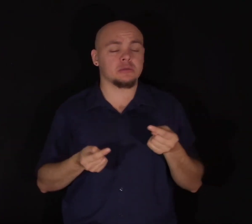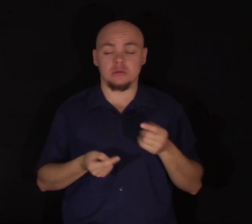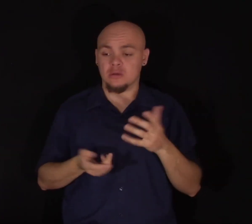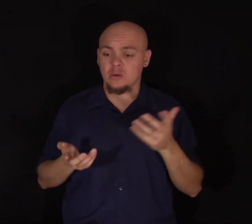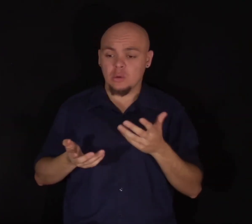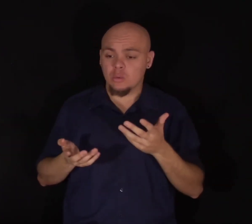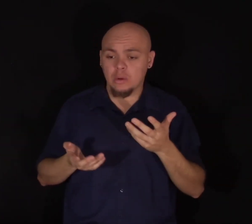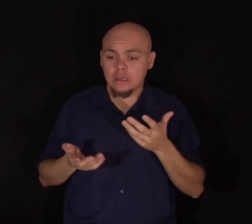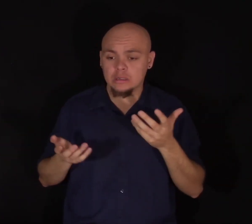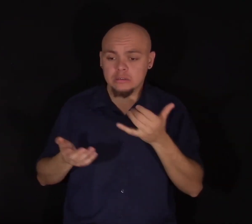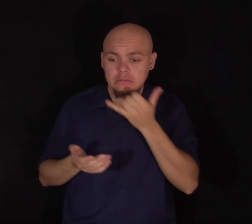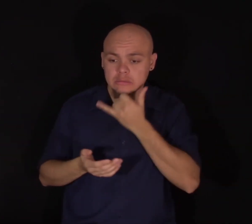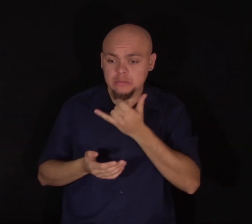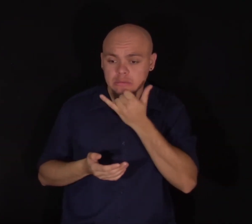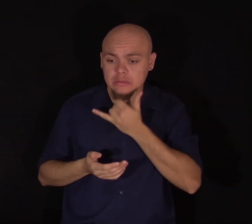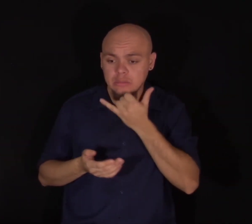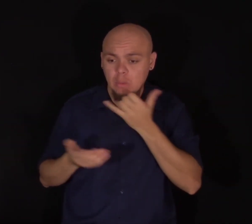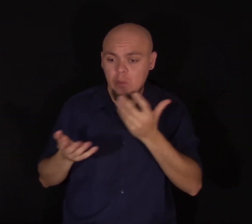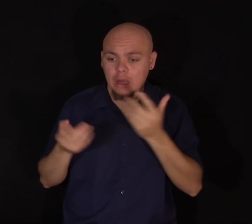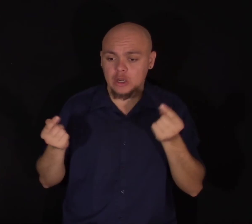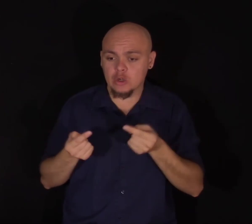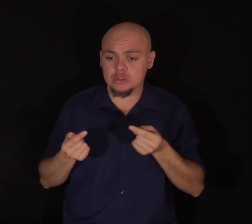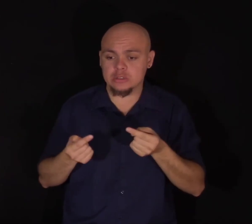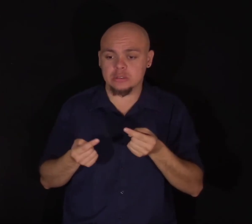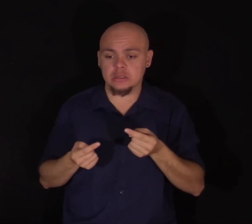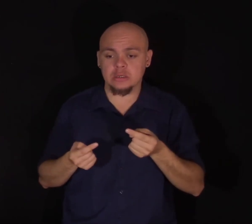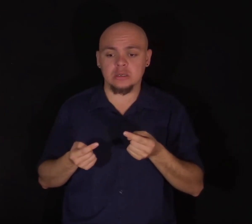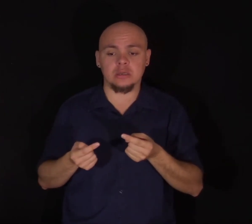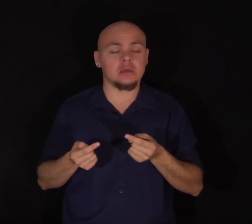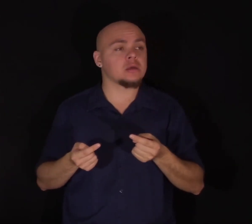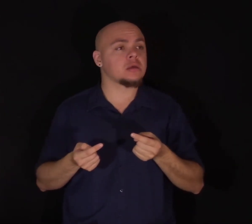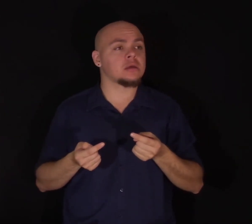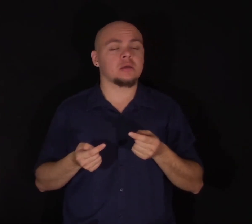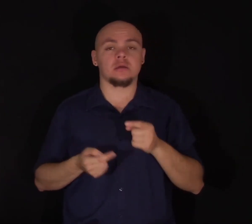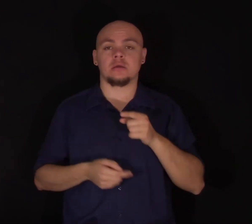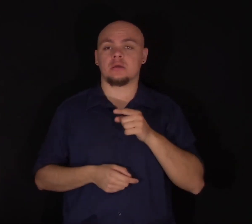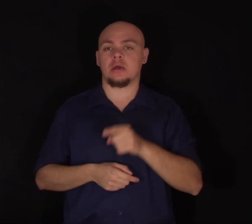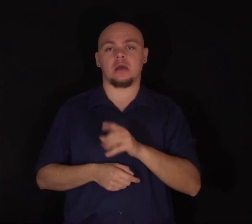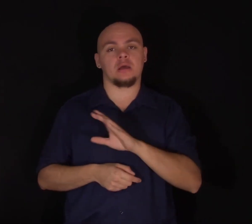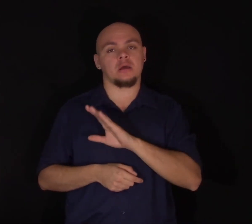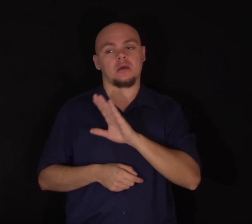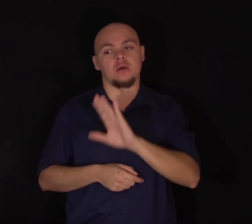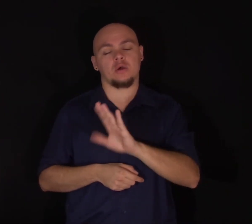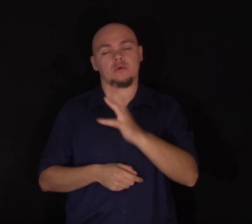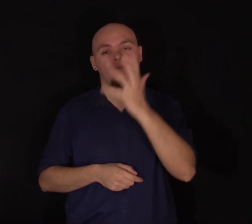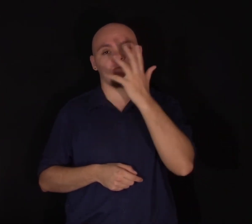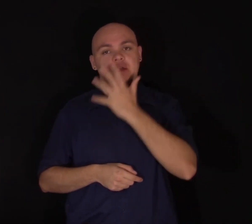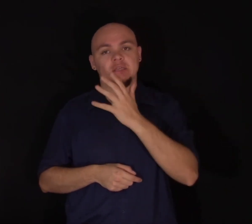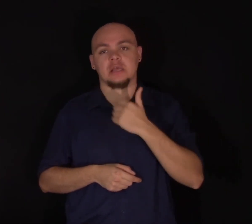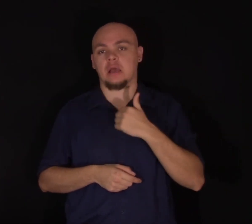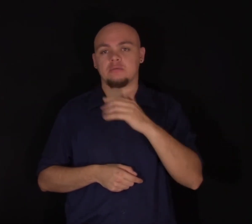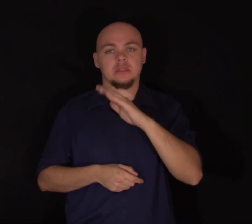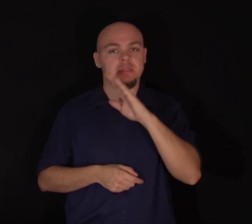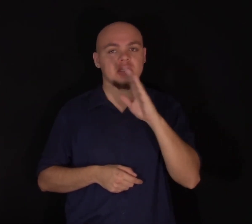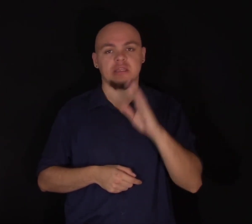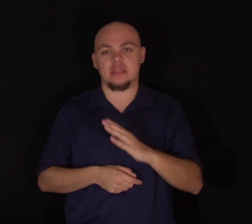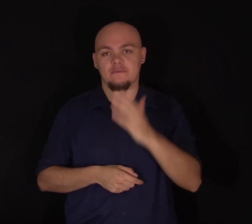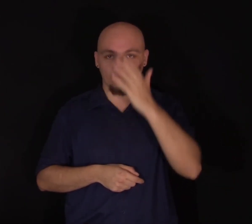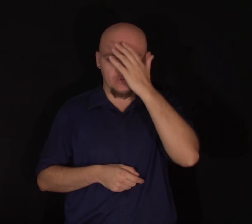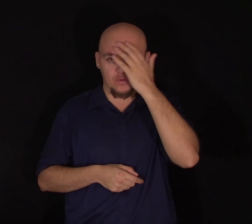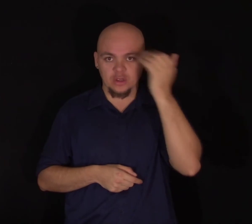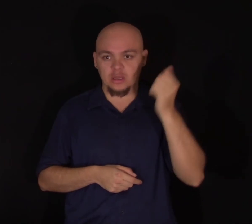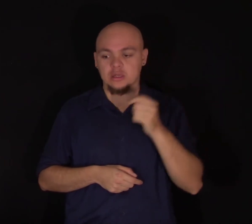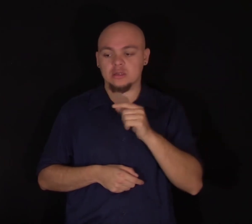"What, baby? Tell me what hurts. Tell me what hurts." I will never forget the look on her face as